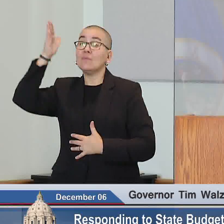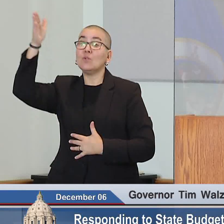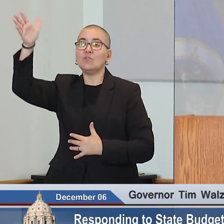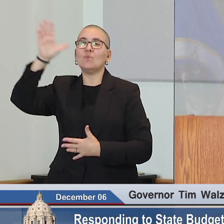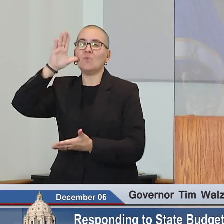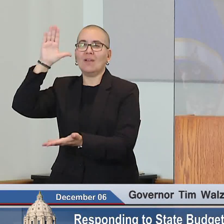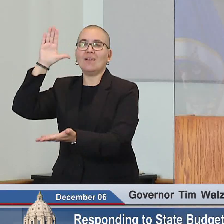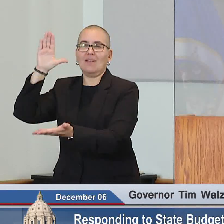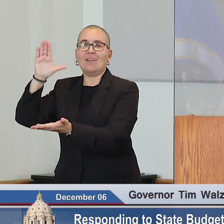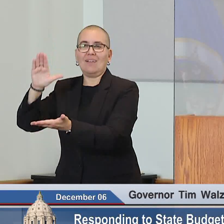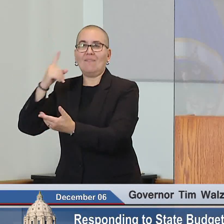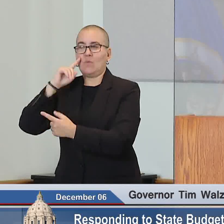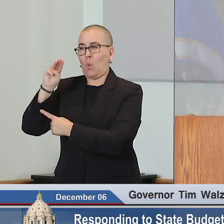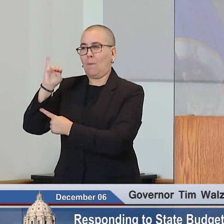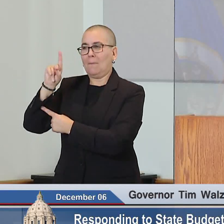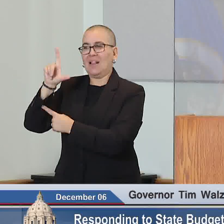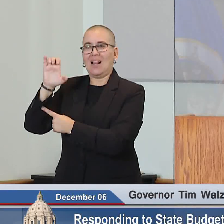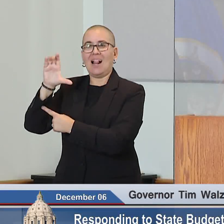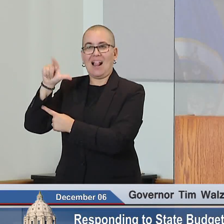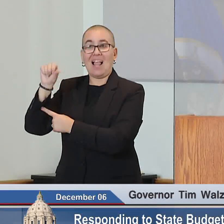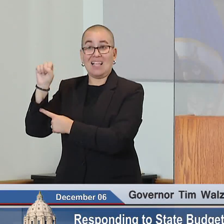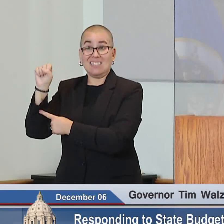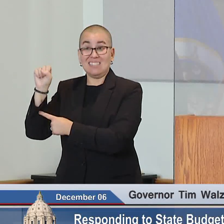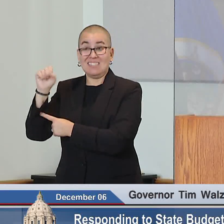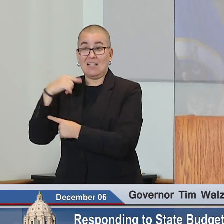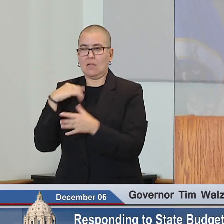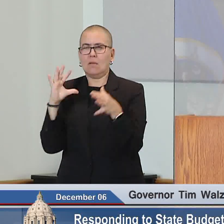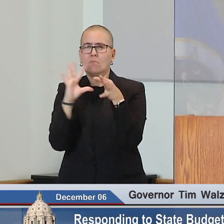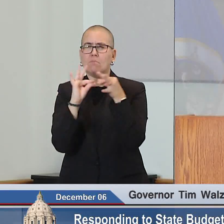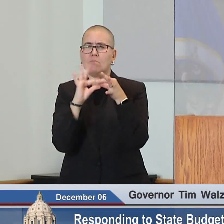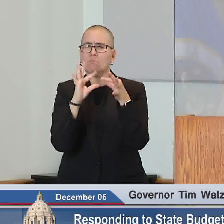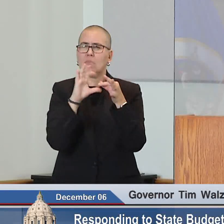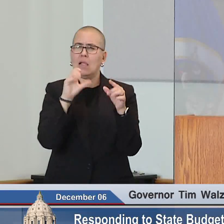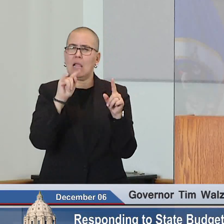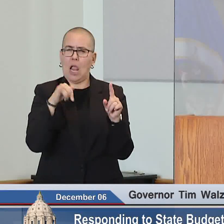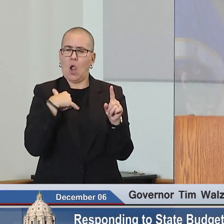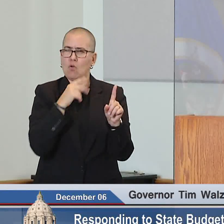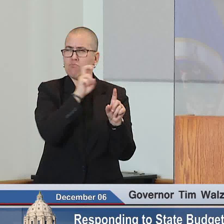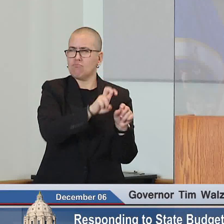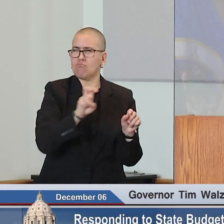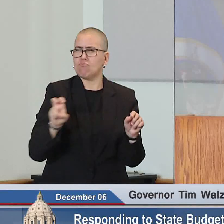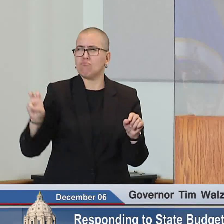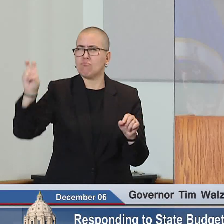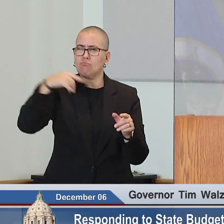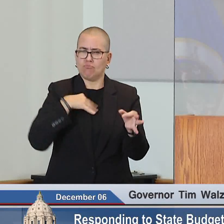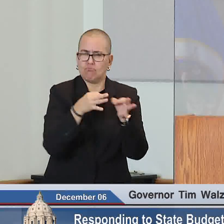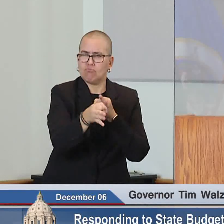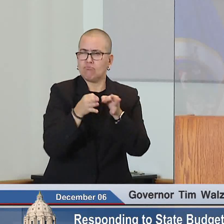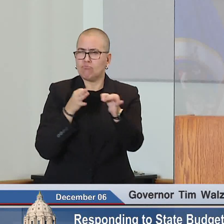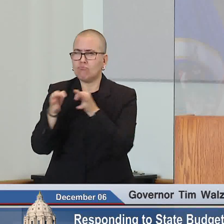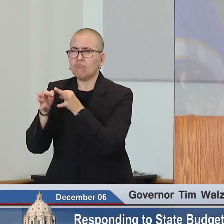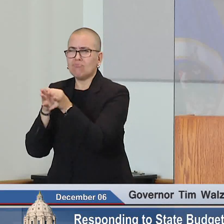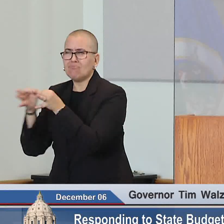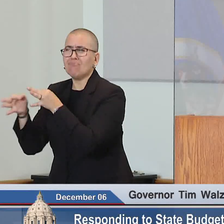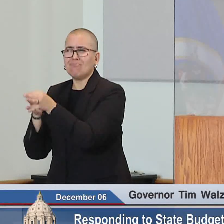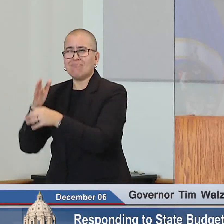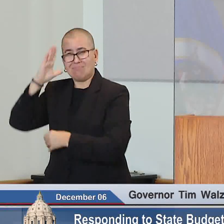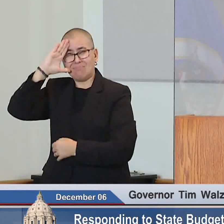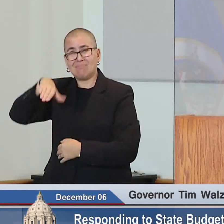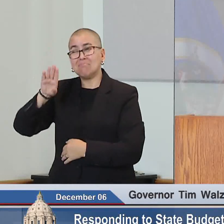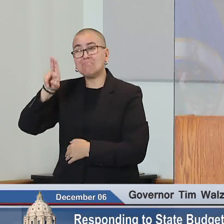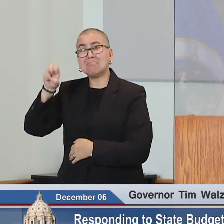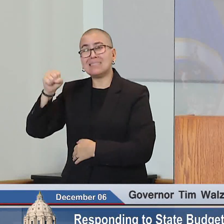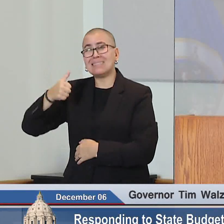counties. These are folks that have to, they have to make the buses run on time. They have to fund the schools.